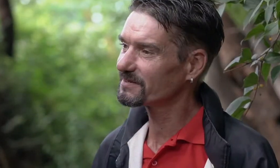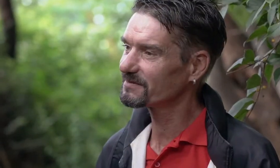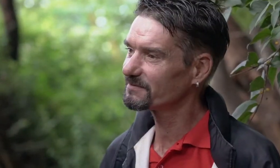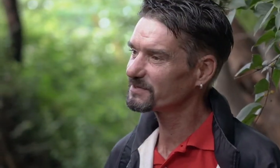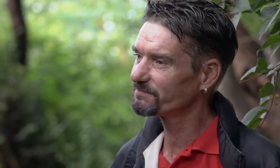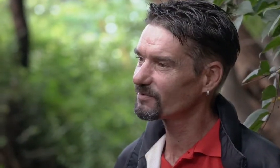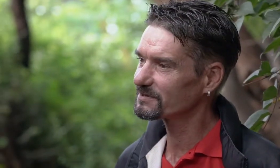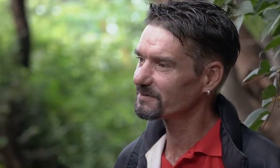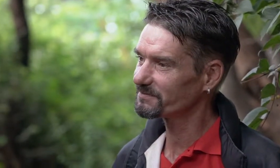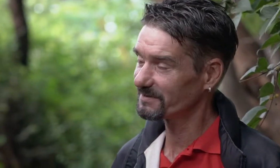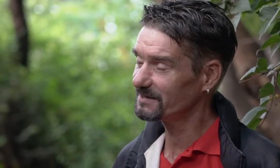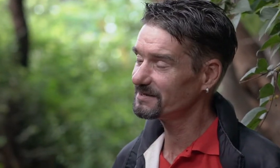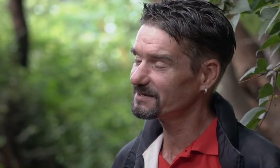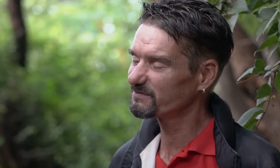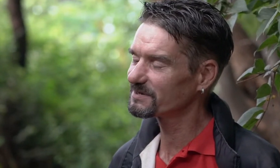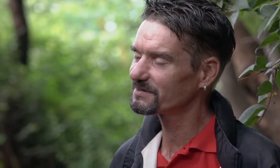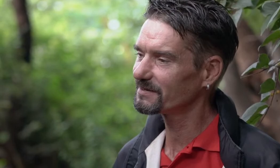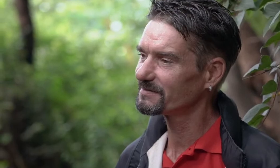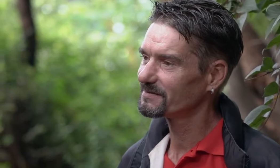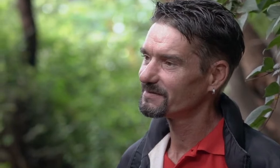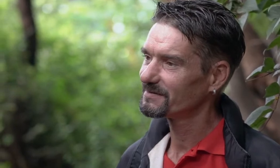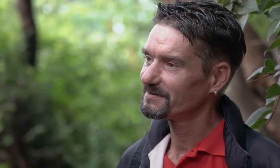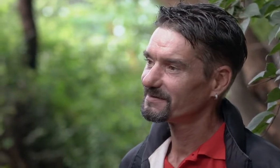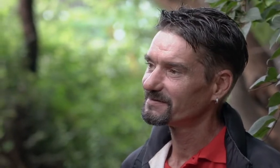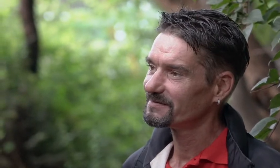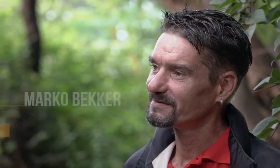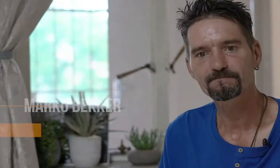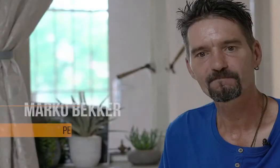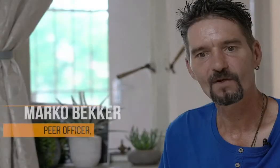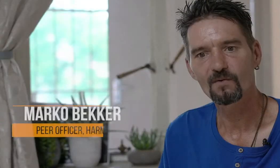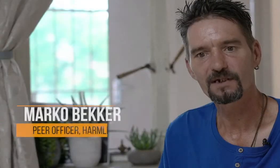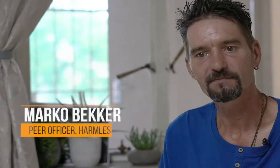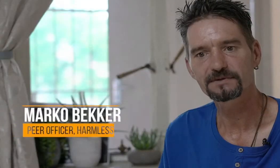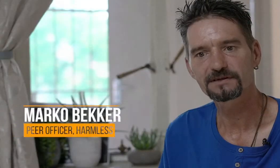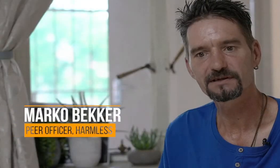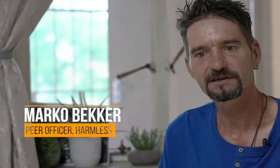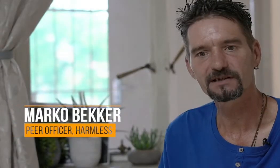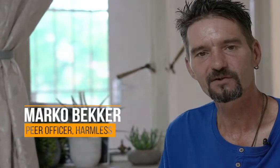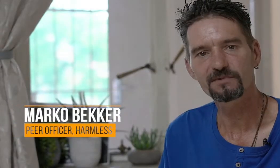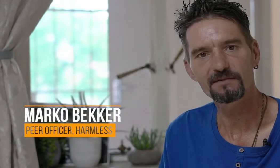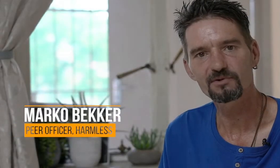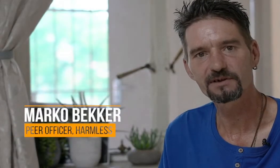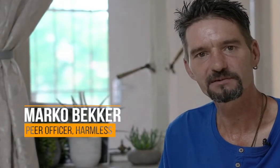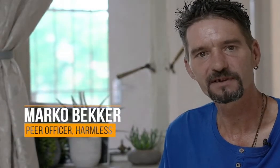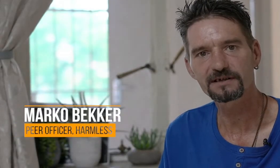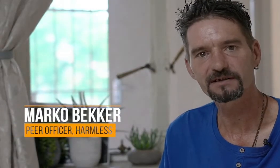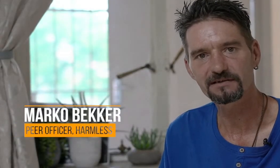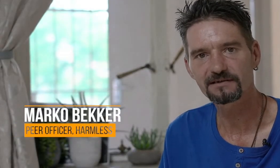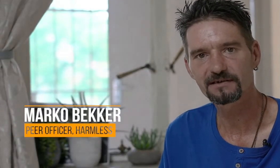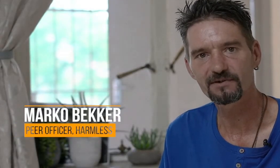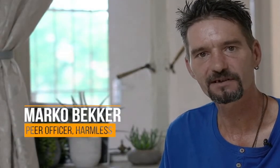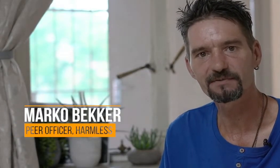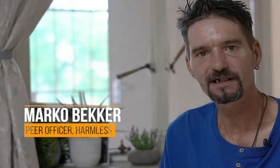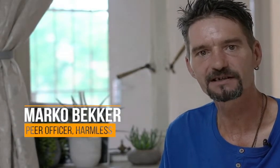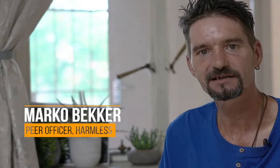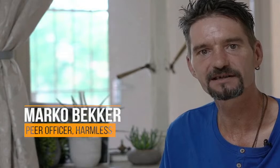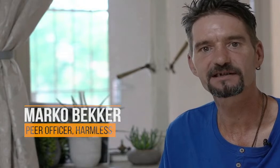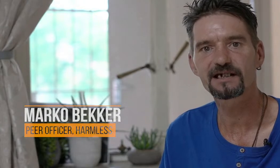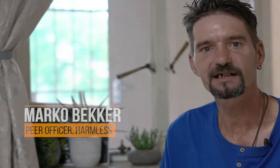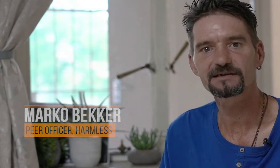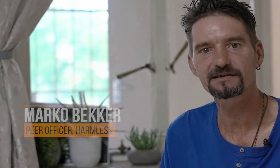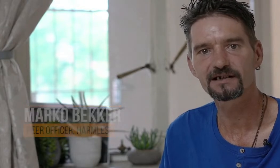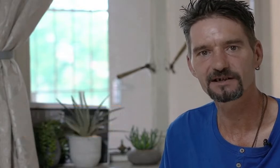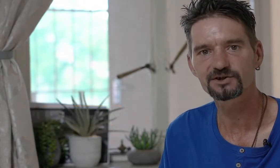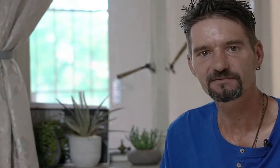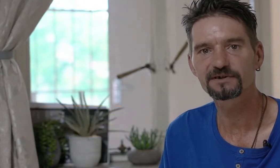During the 2016 year, we had tests again. What happened is they told me I'm duly infected. I've got hepatitis C